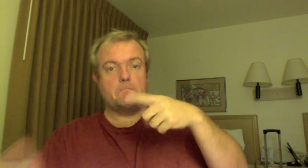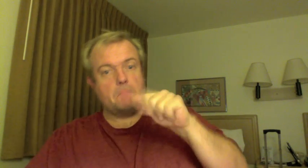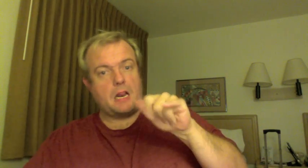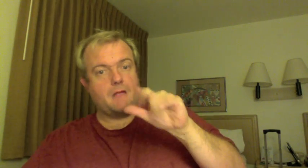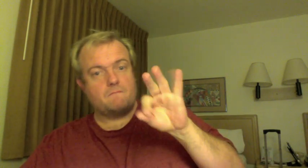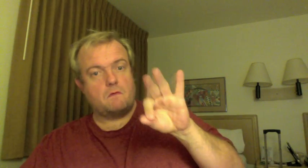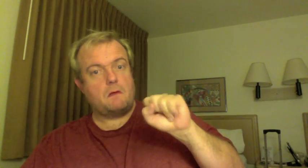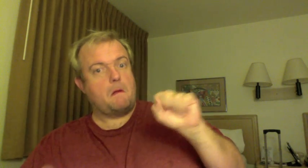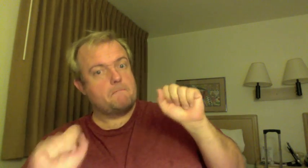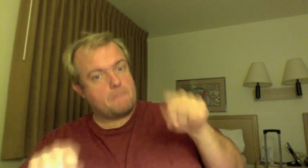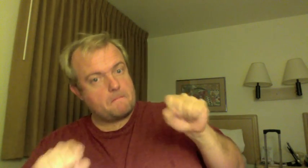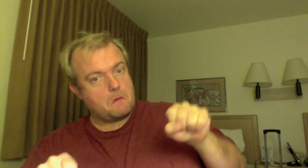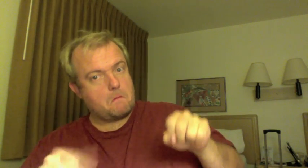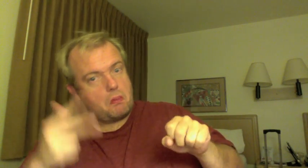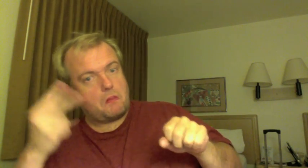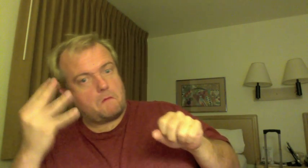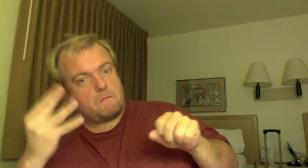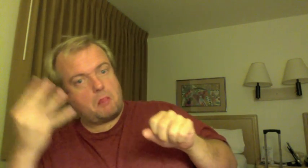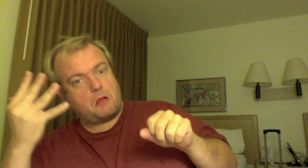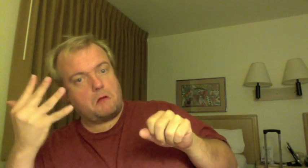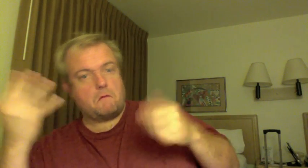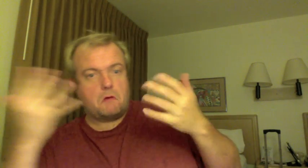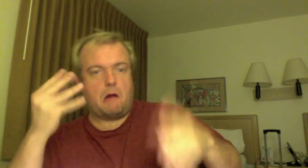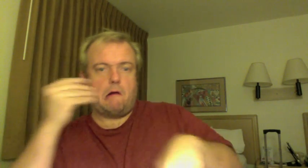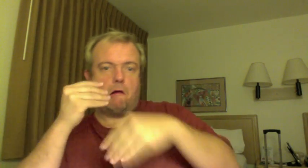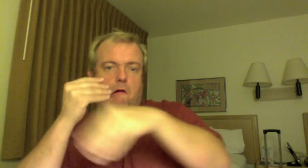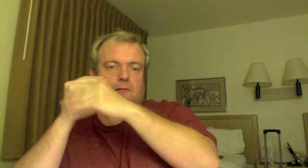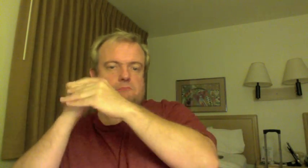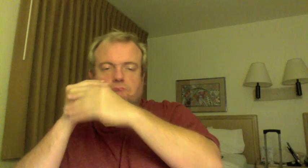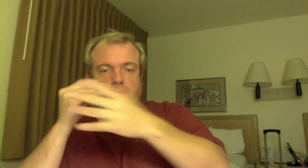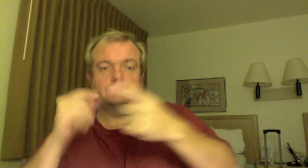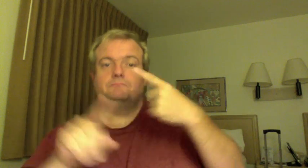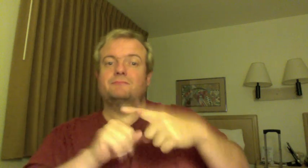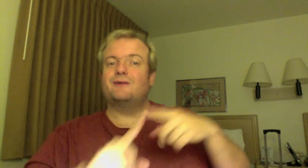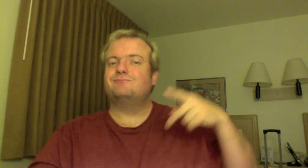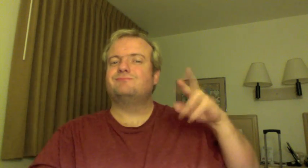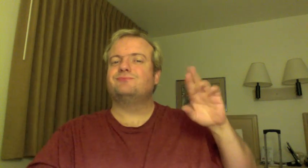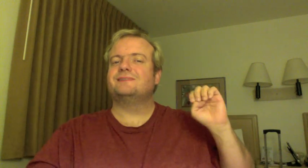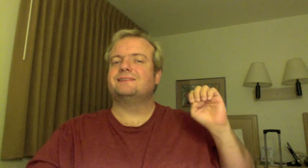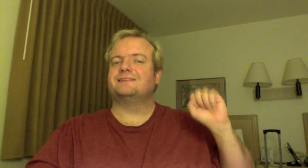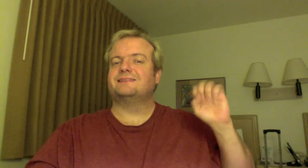This membrane provides rain and wind protection. It also saves energy.